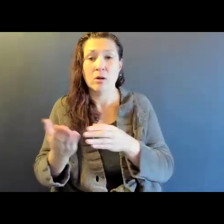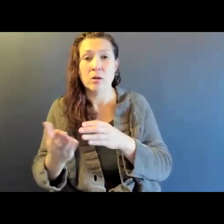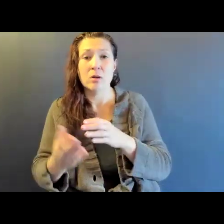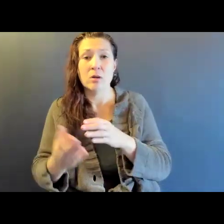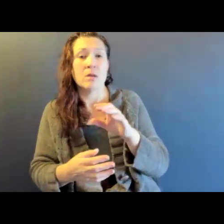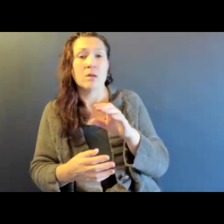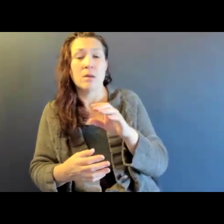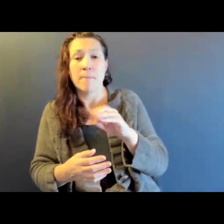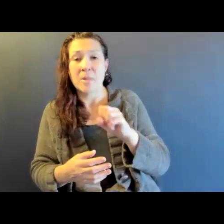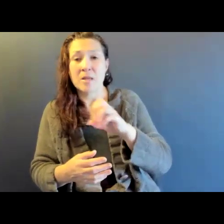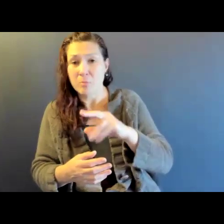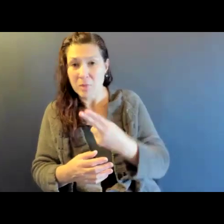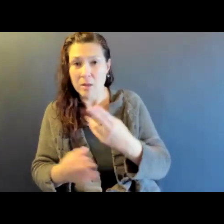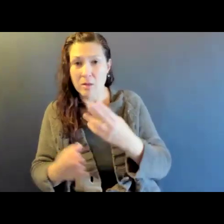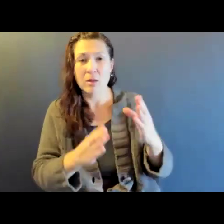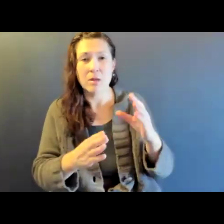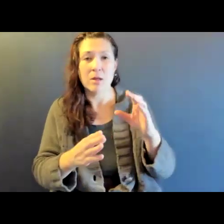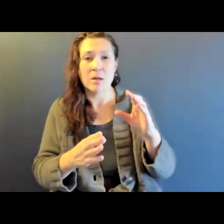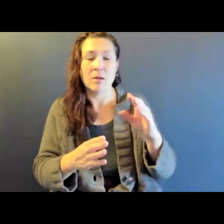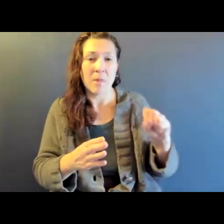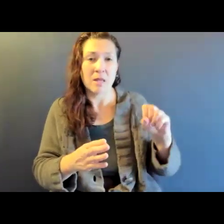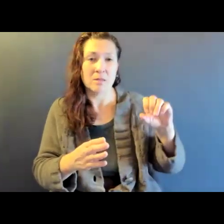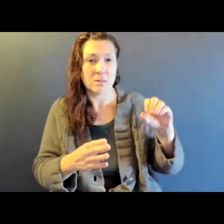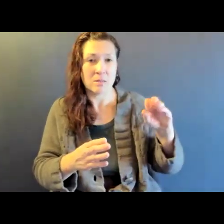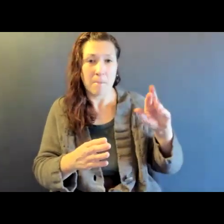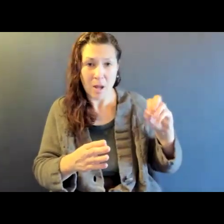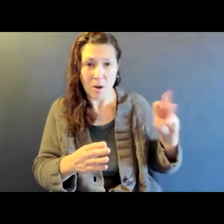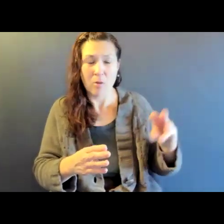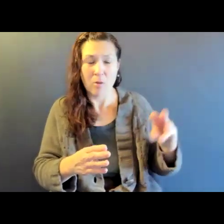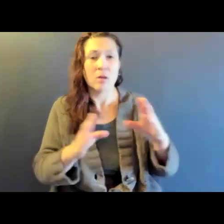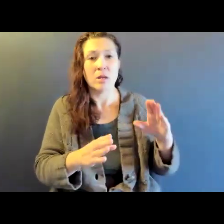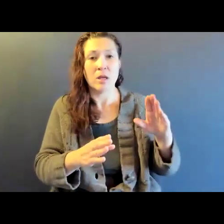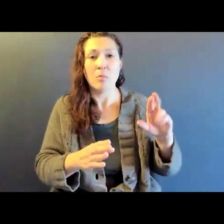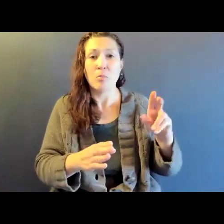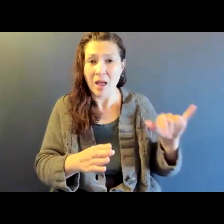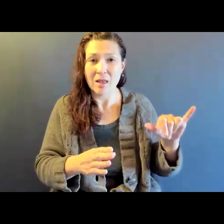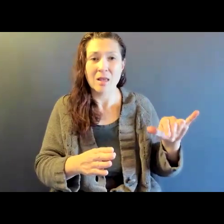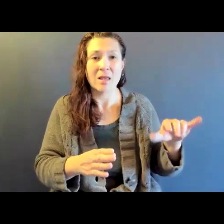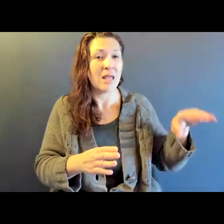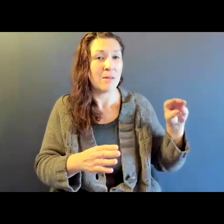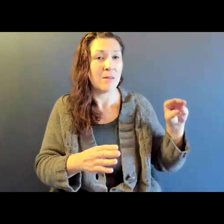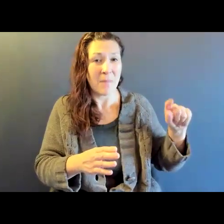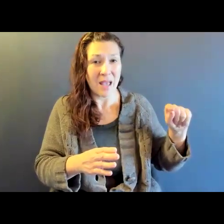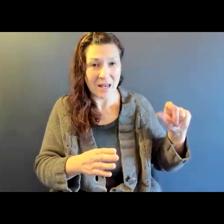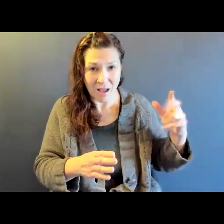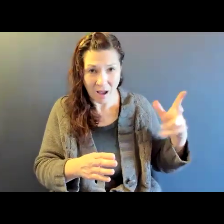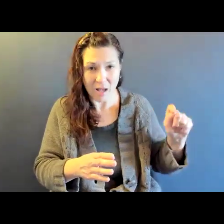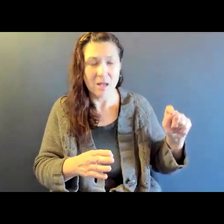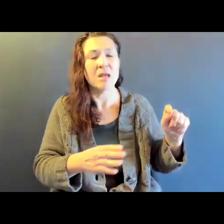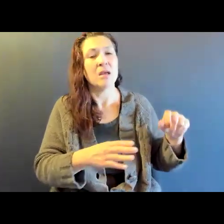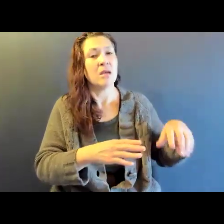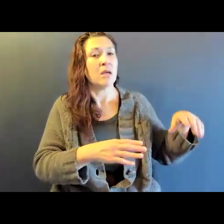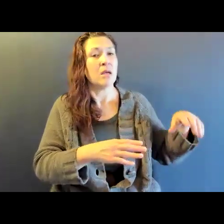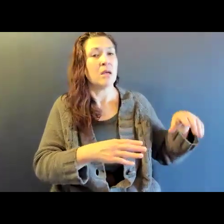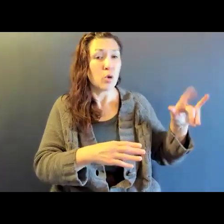Sparrow, the Bradley, and the Curley schools and the Mattahunt join an impressive list of BPS educators and staff who